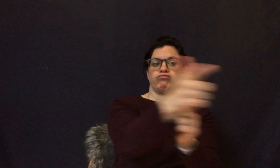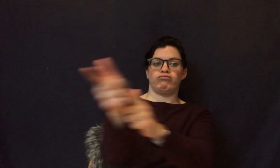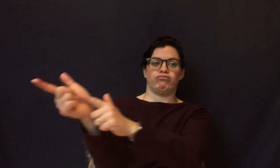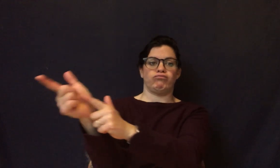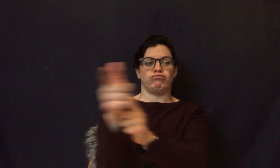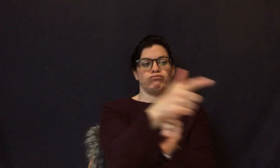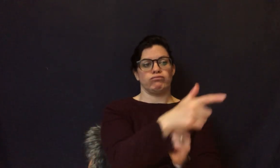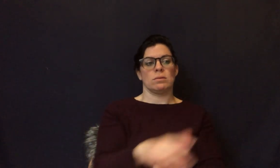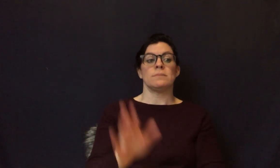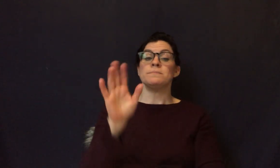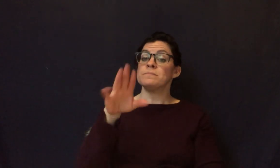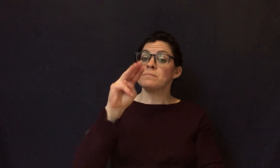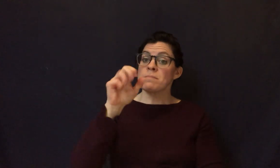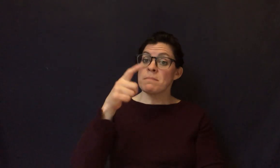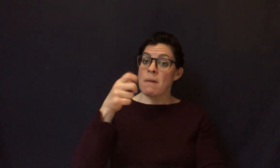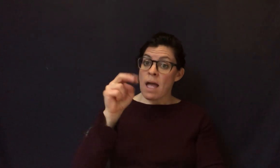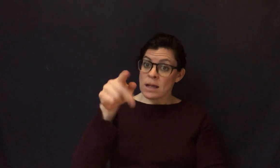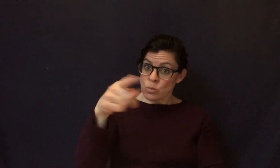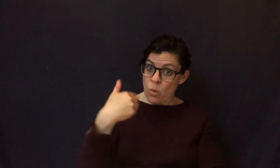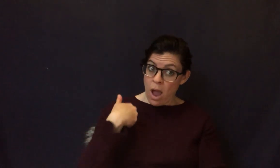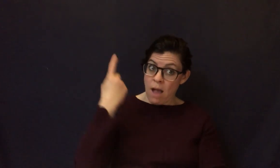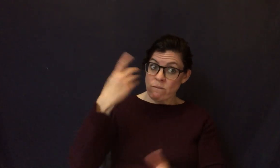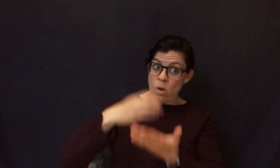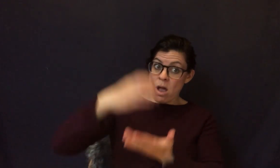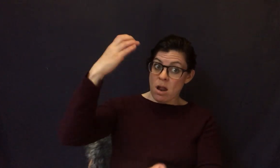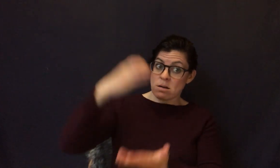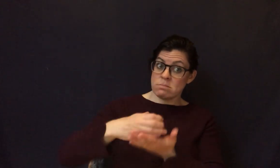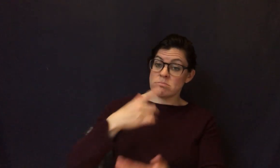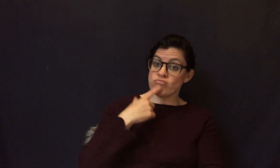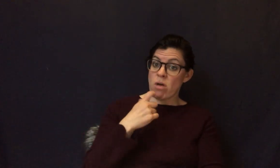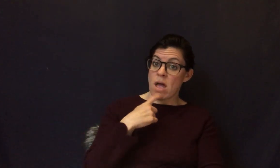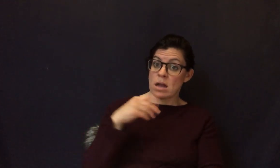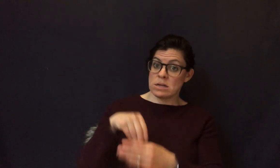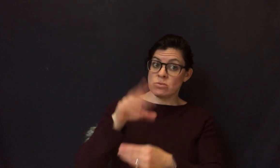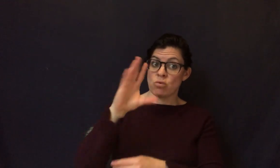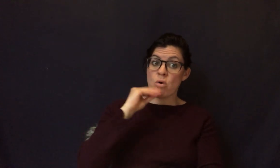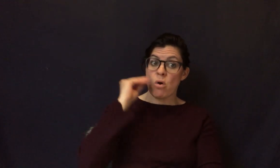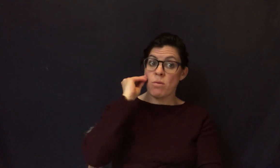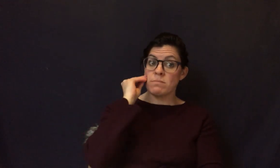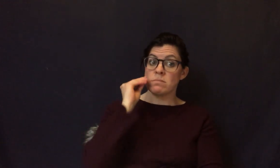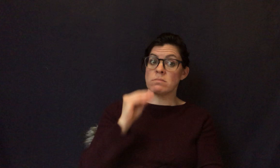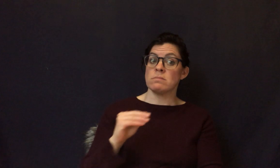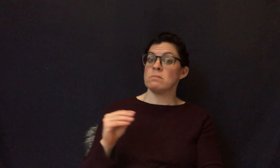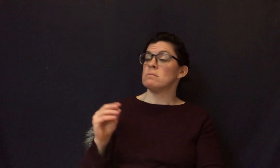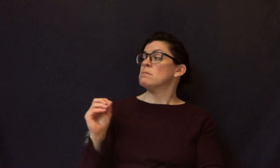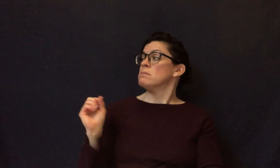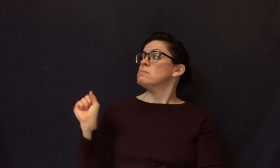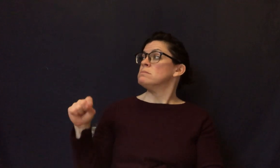All right, Megan left. Yes. So you do, okay? So how long has the fire extinguisher been sitting on the wall?